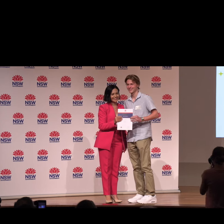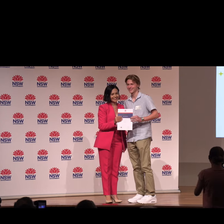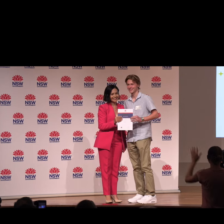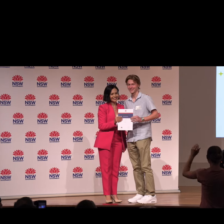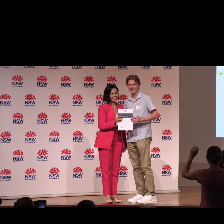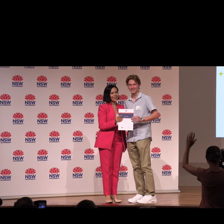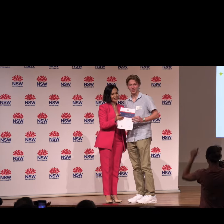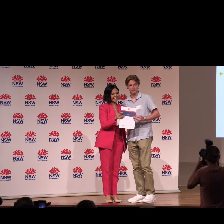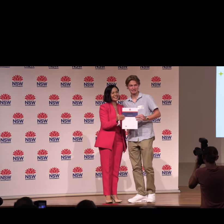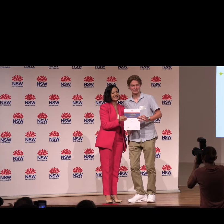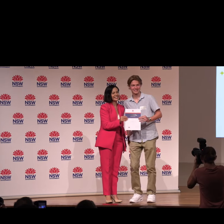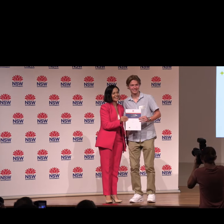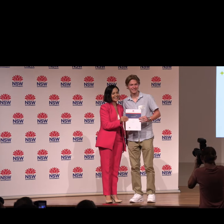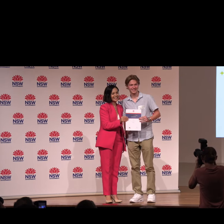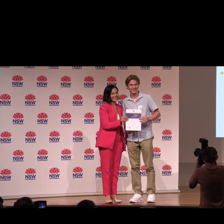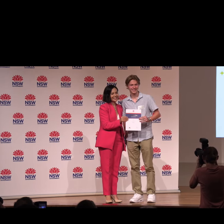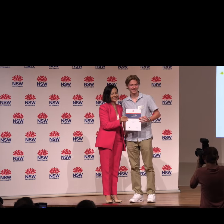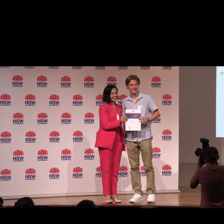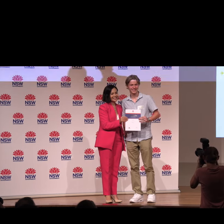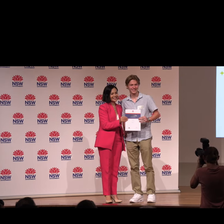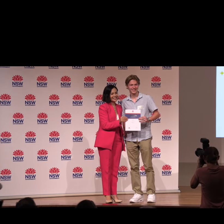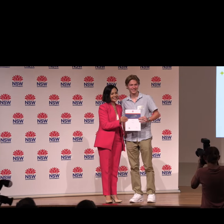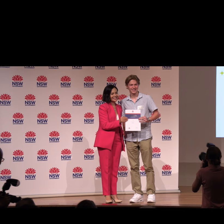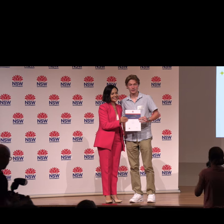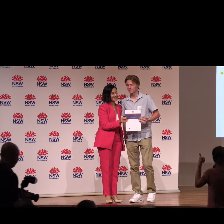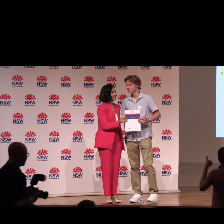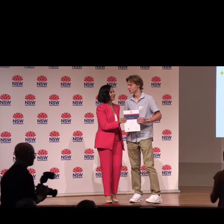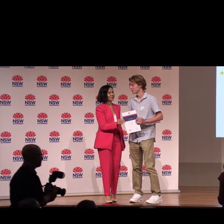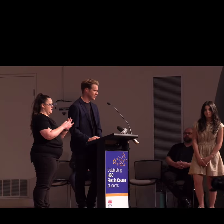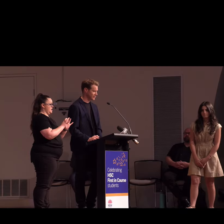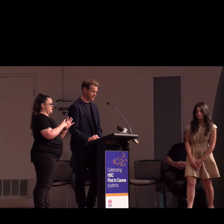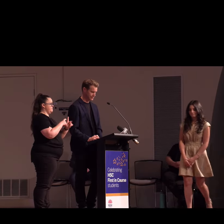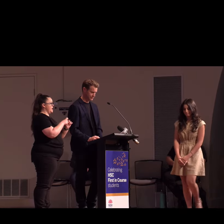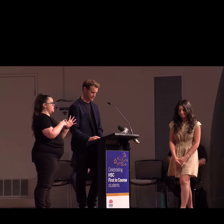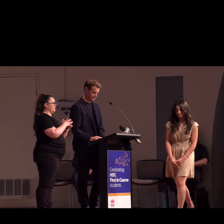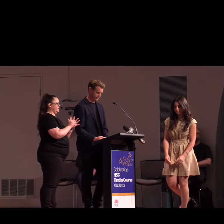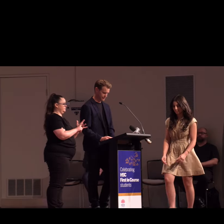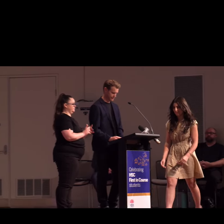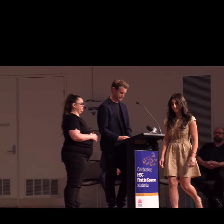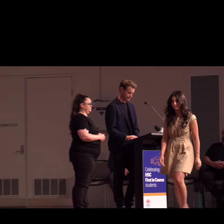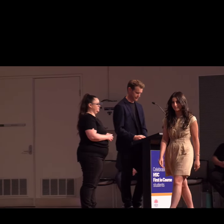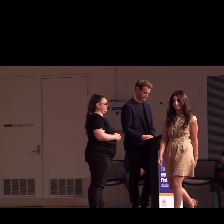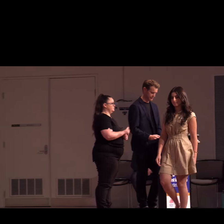In Italian Continuers, Dia Badoi, Cerdan College.